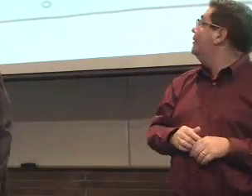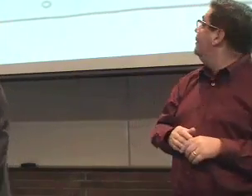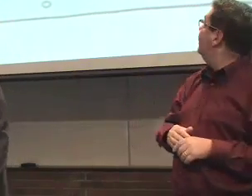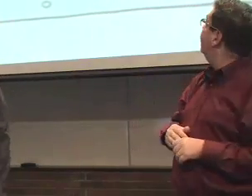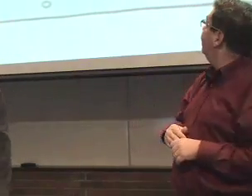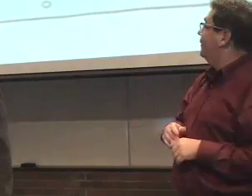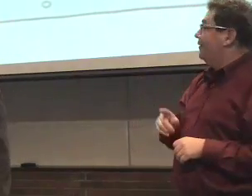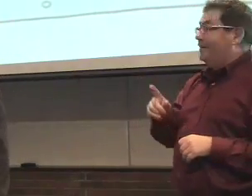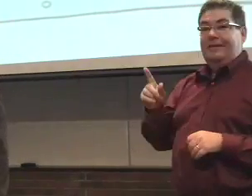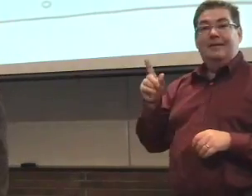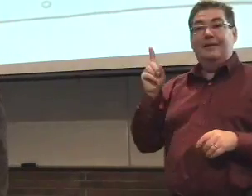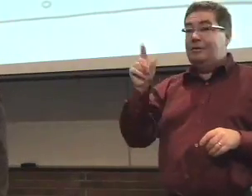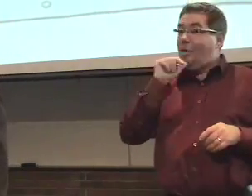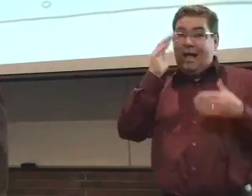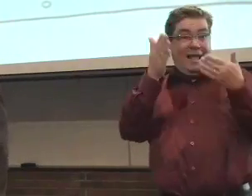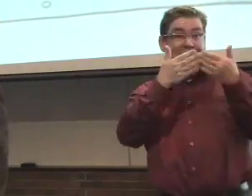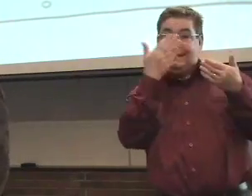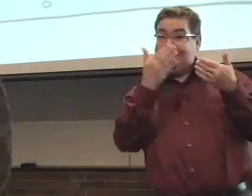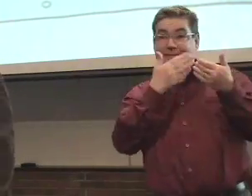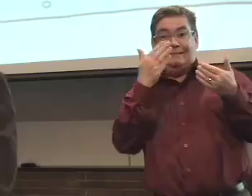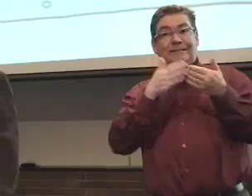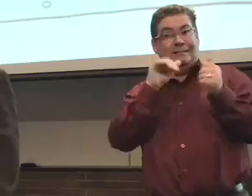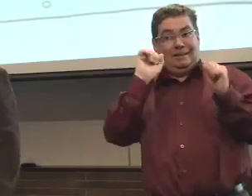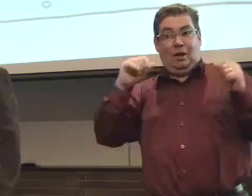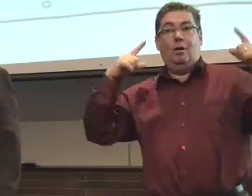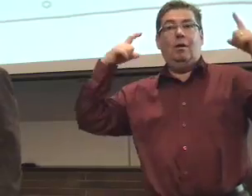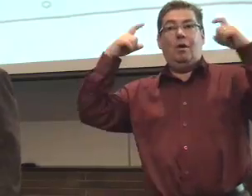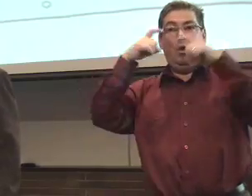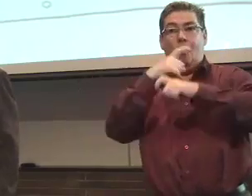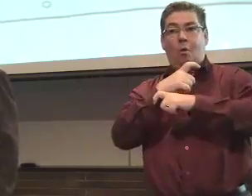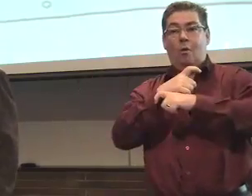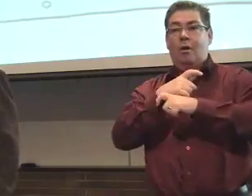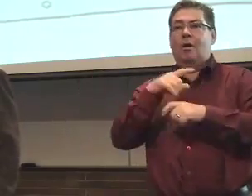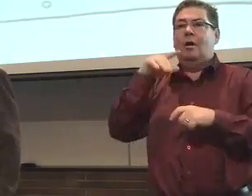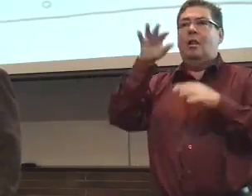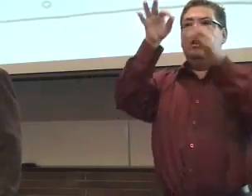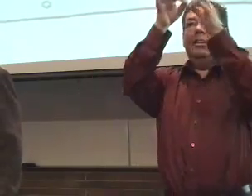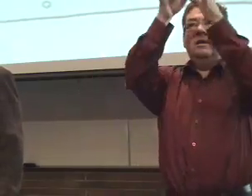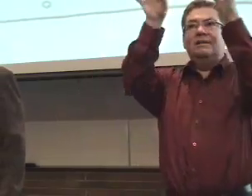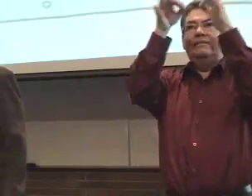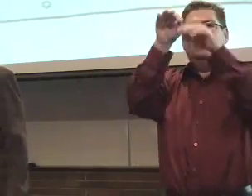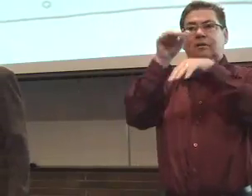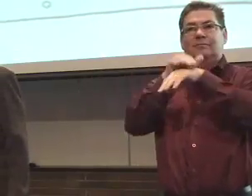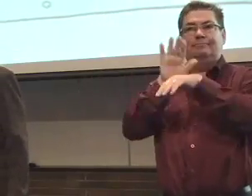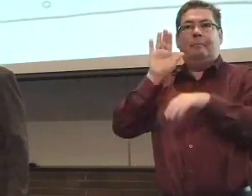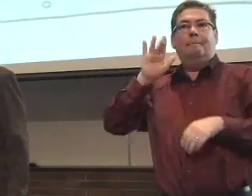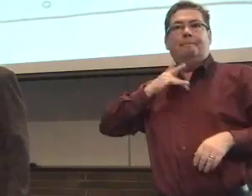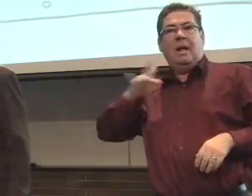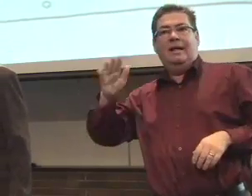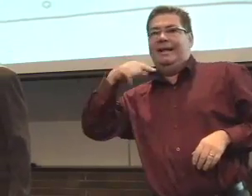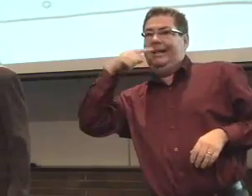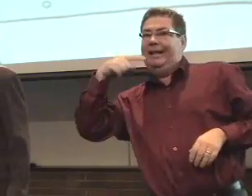This one is not as easy as you think, though, because the phrasing in it is a hearing way